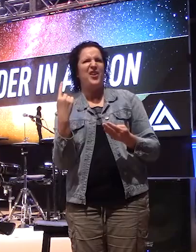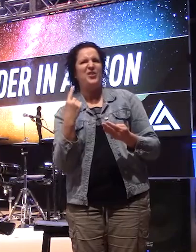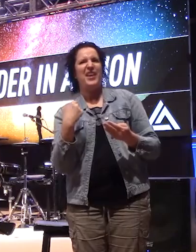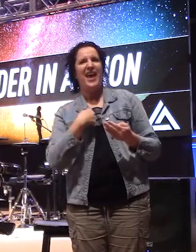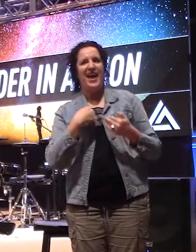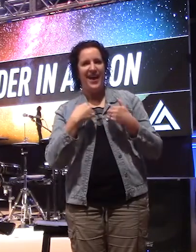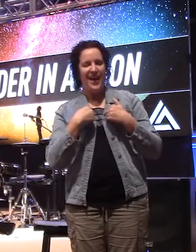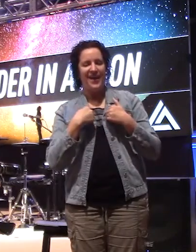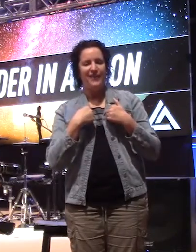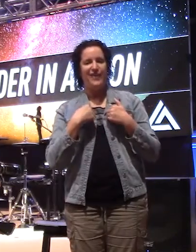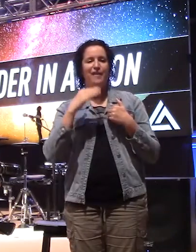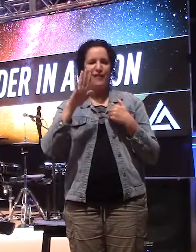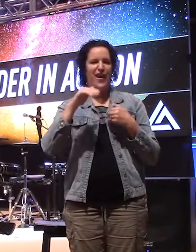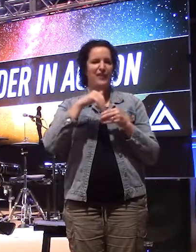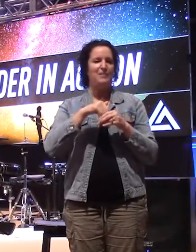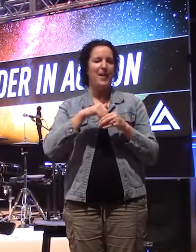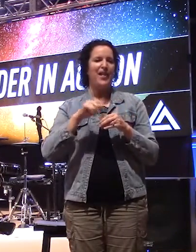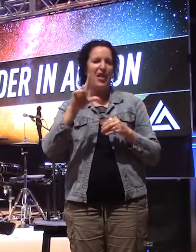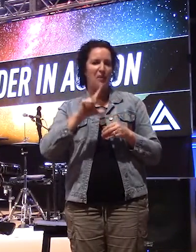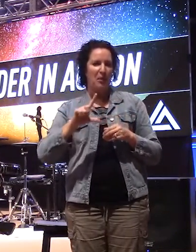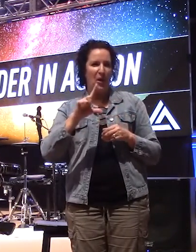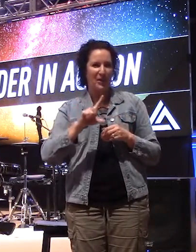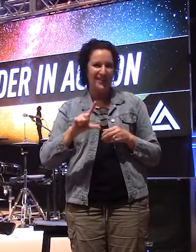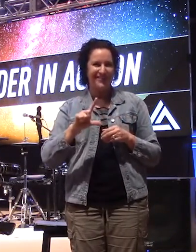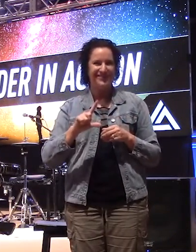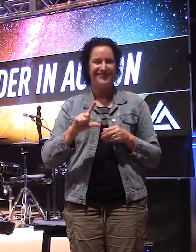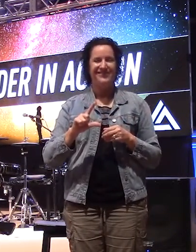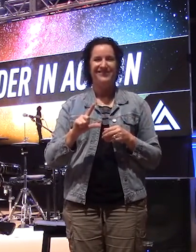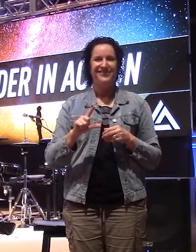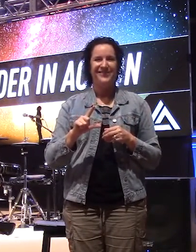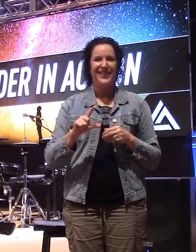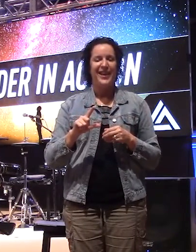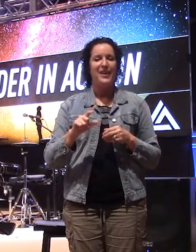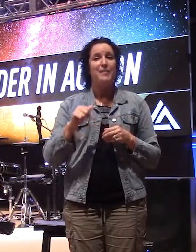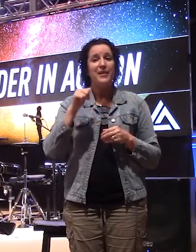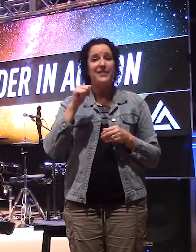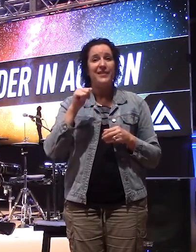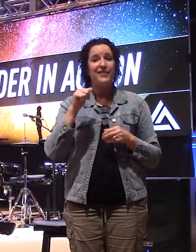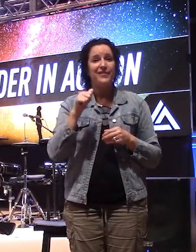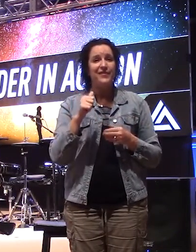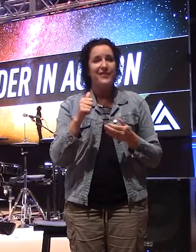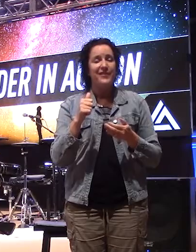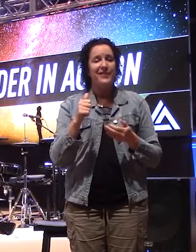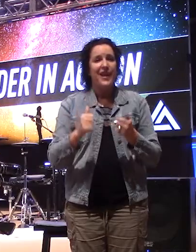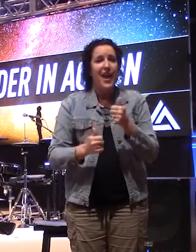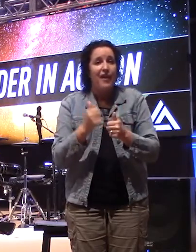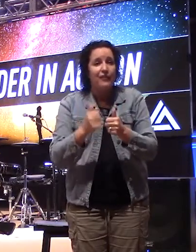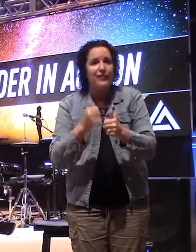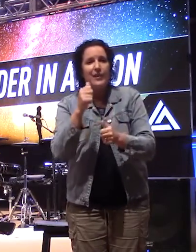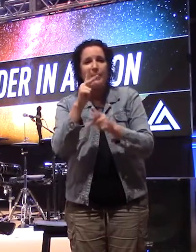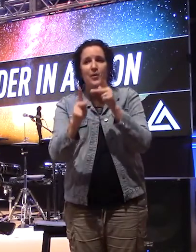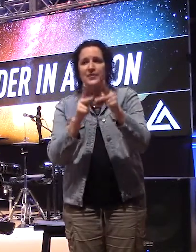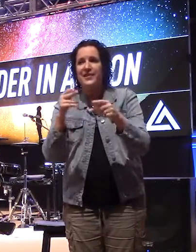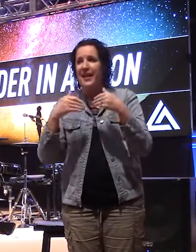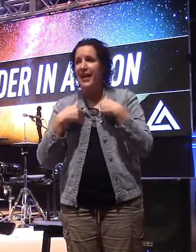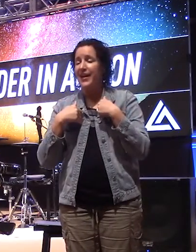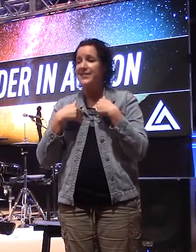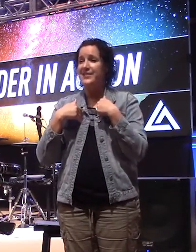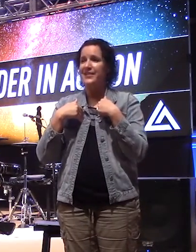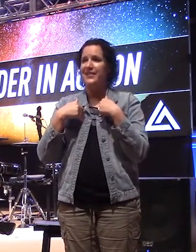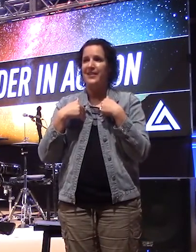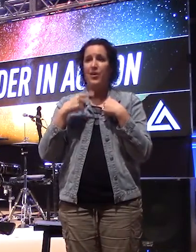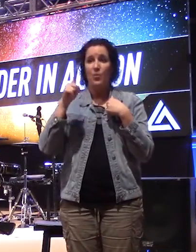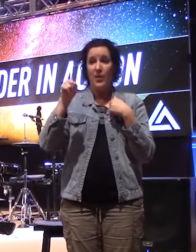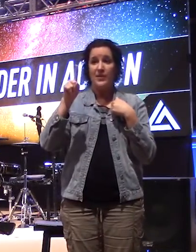in. But if every person had a million volume library, every person in China, every person in Indonesia, Asia,